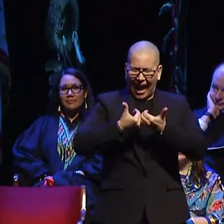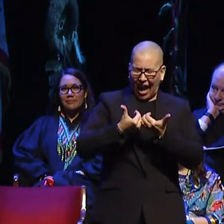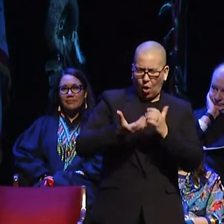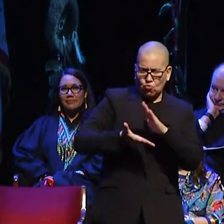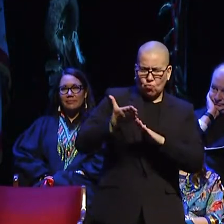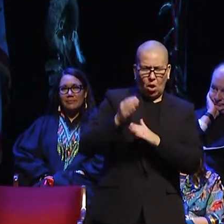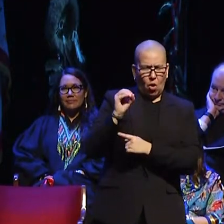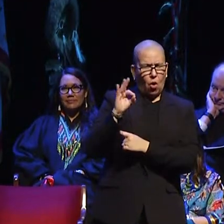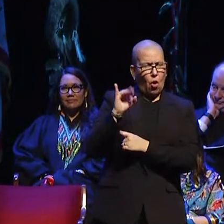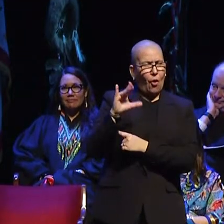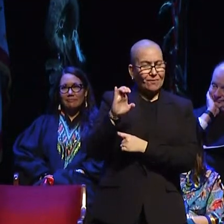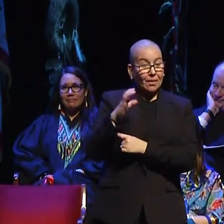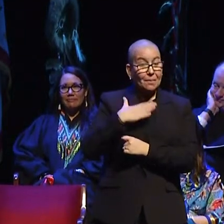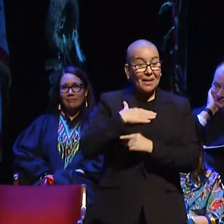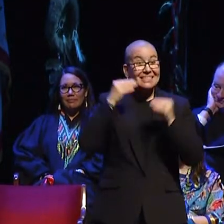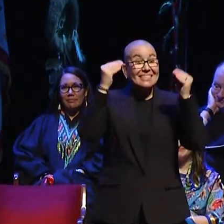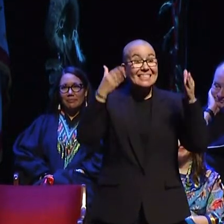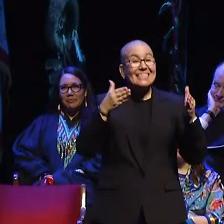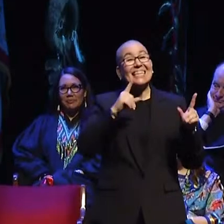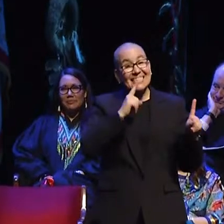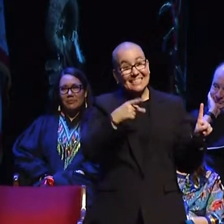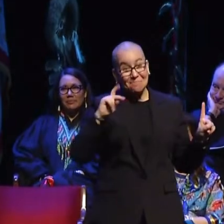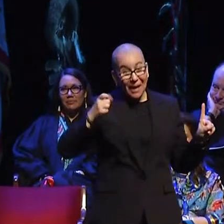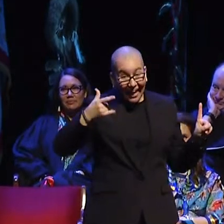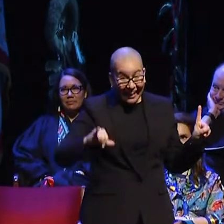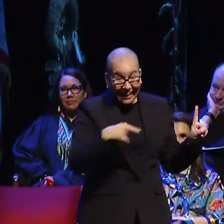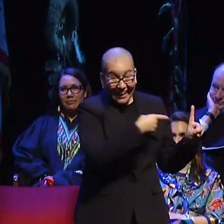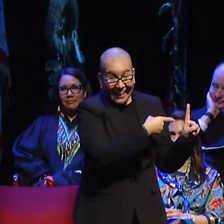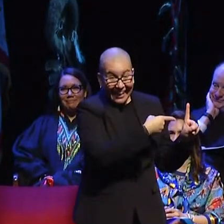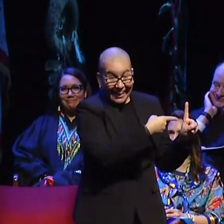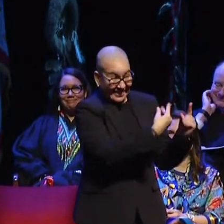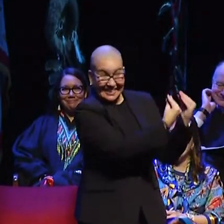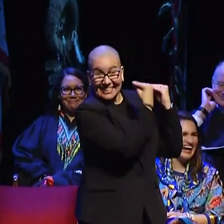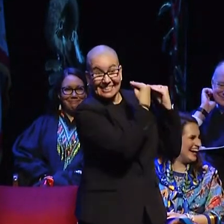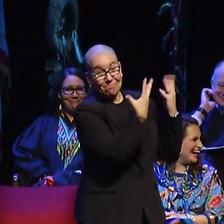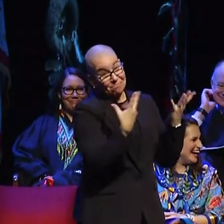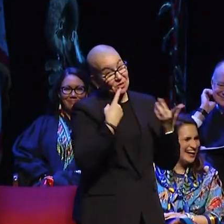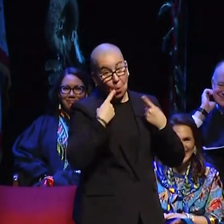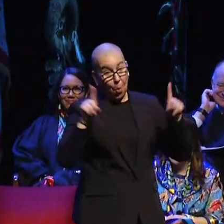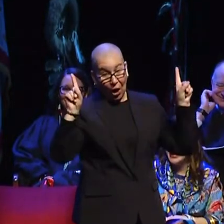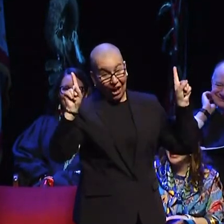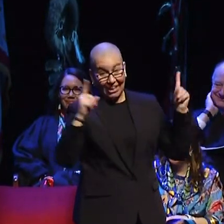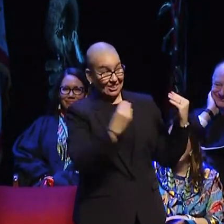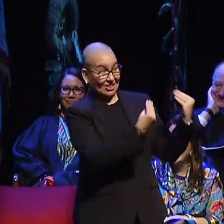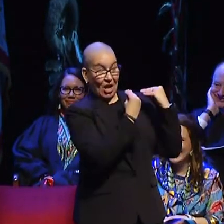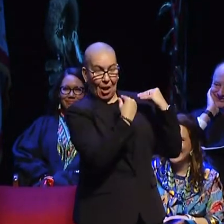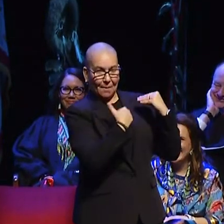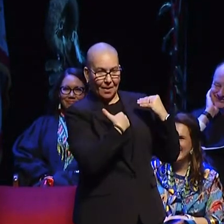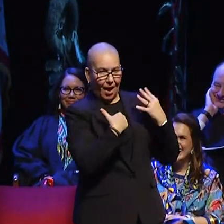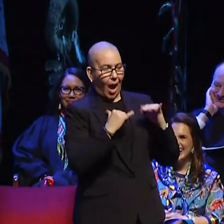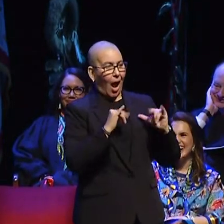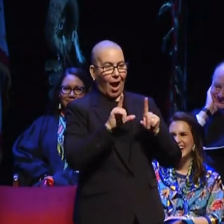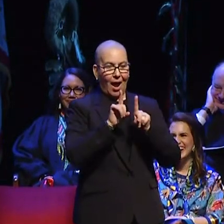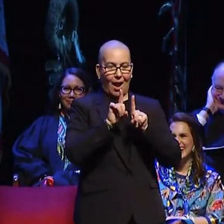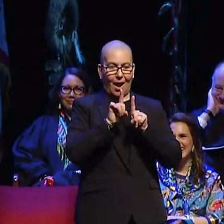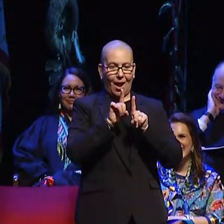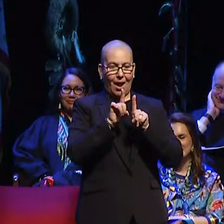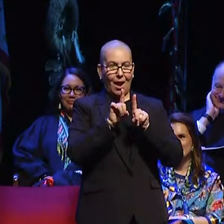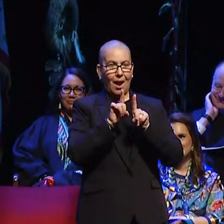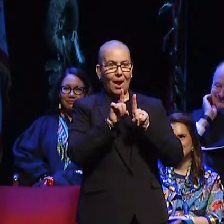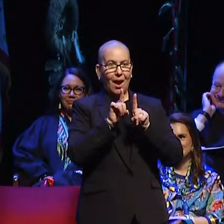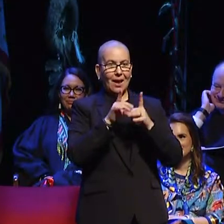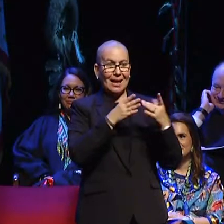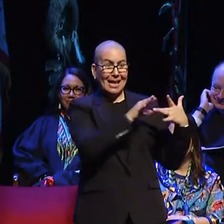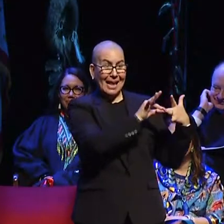was Peggy Flanagan. That worked out pretty good. It's for her guidance, her courage, and her